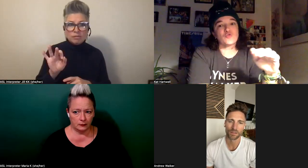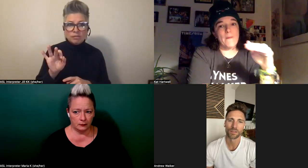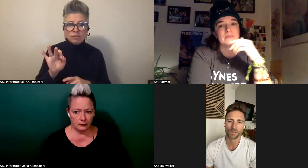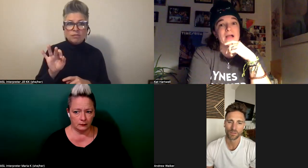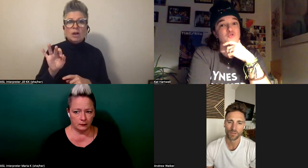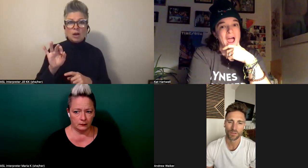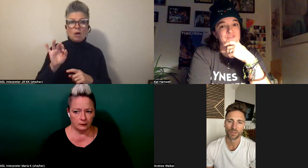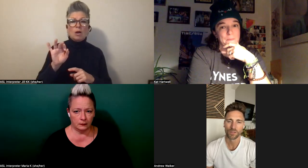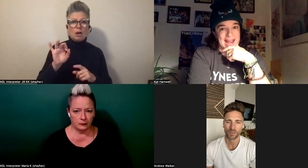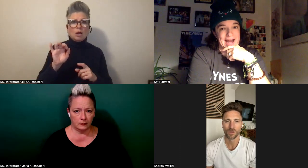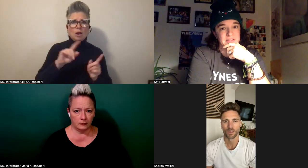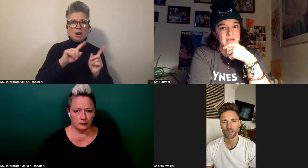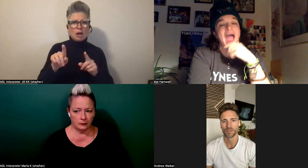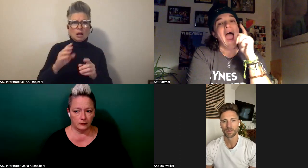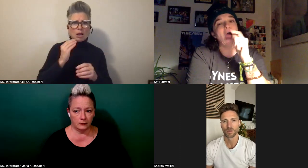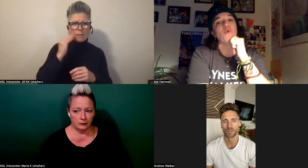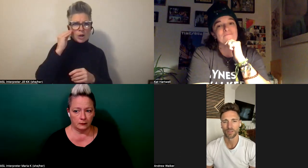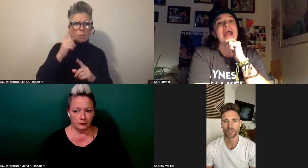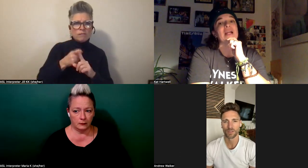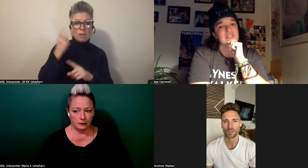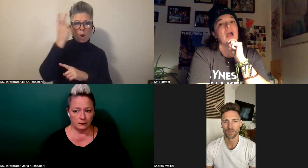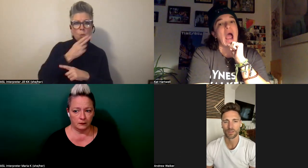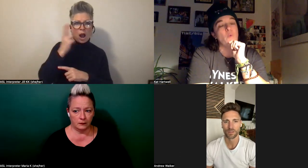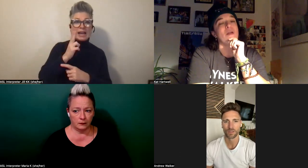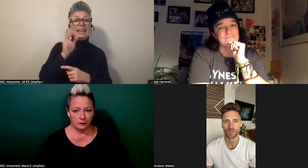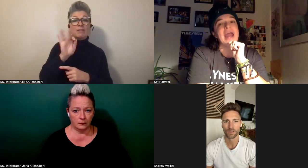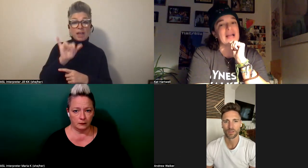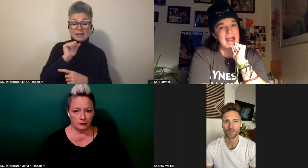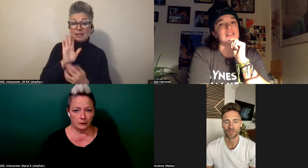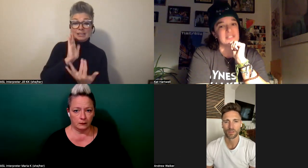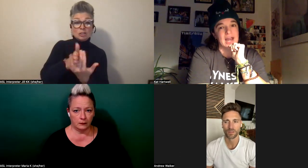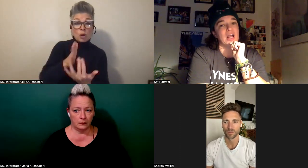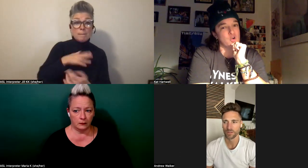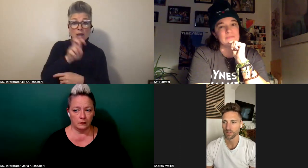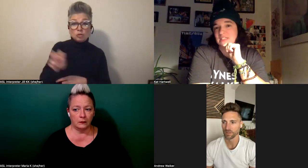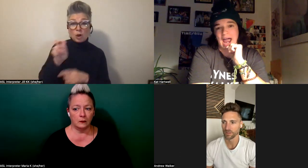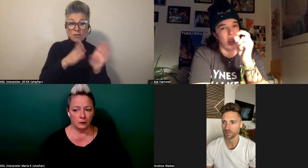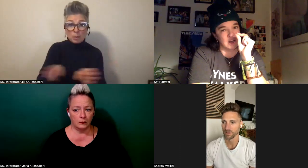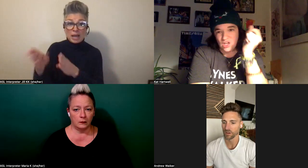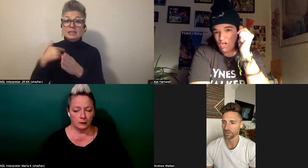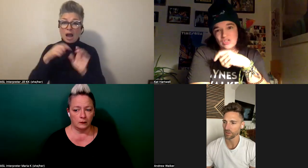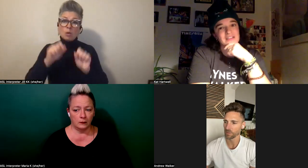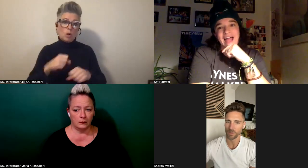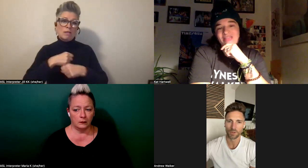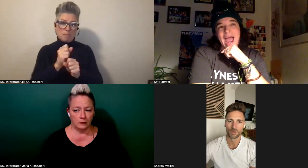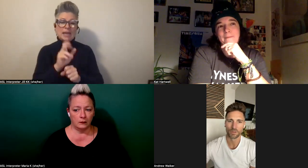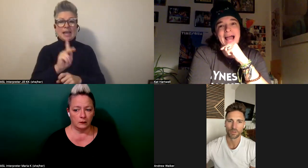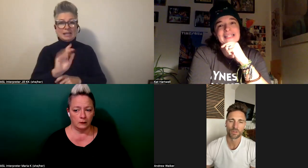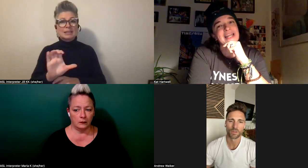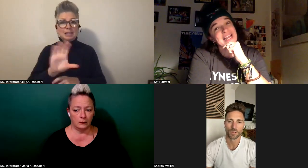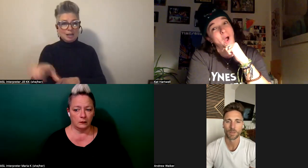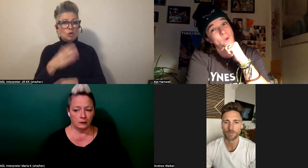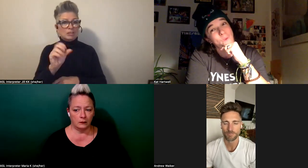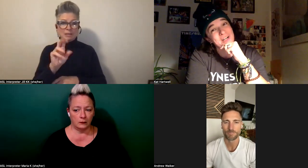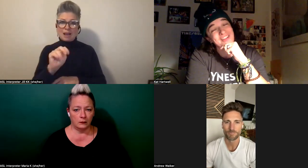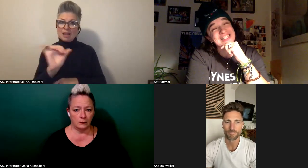not disrupt my travel plan, I would have made Kansas City Christmas Con just like that. But I